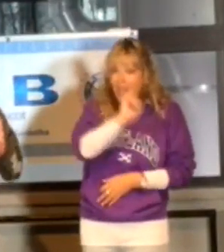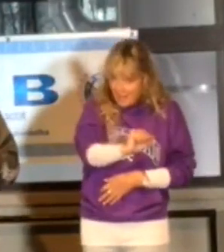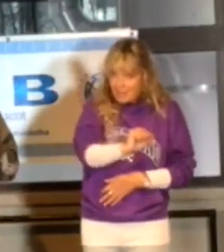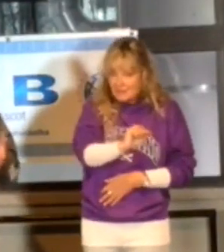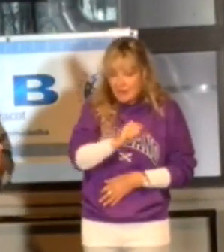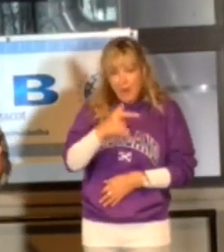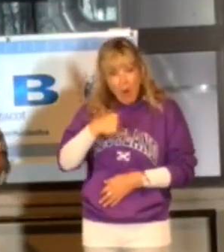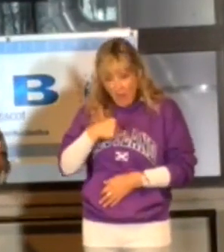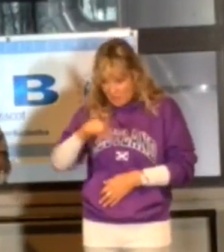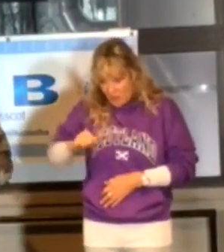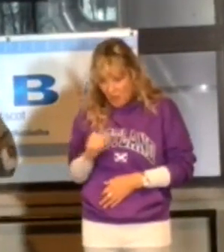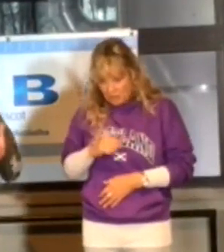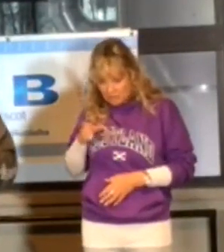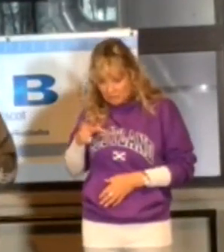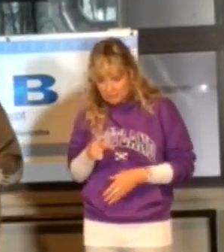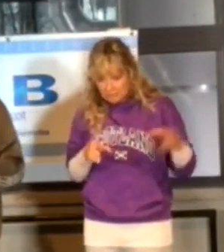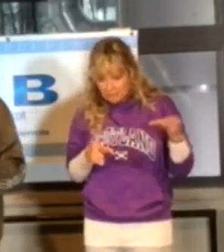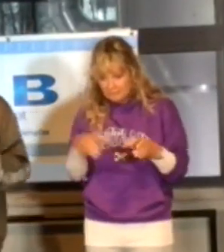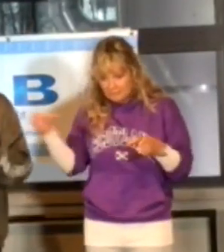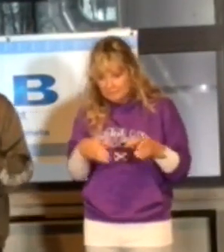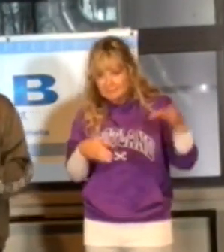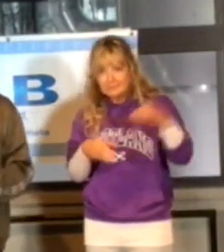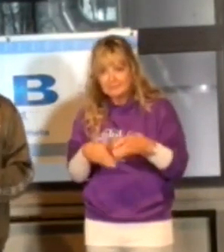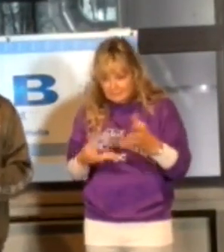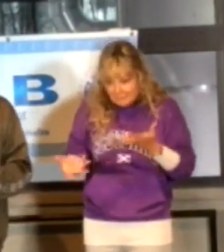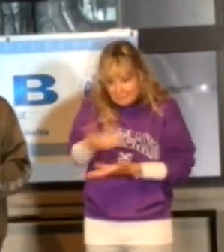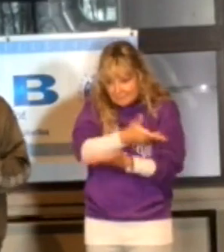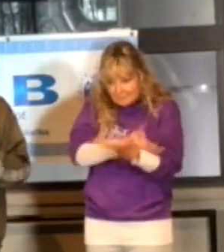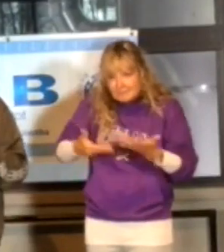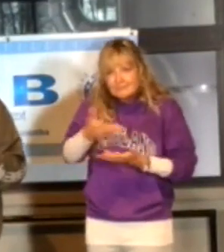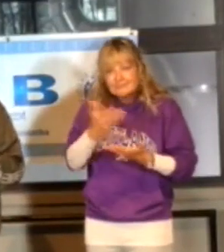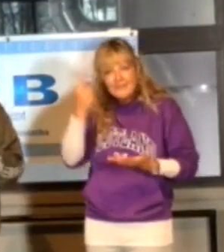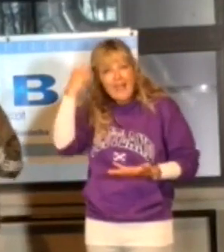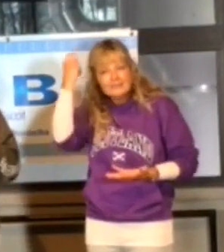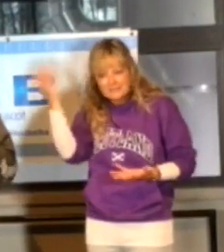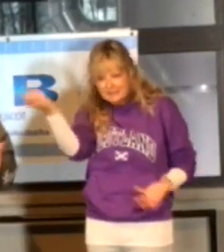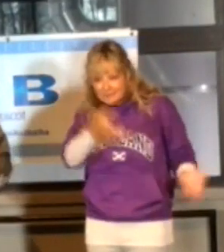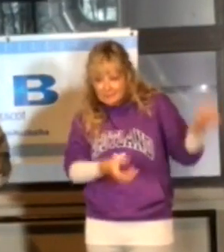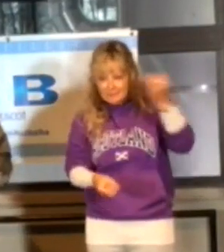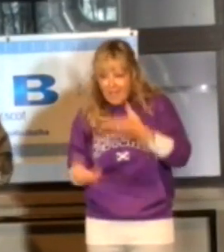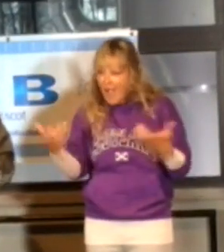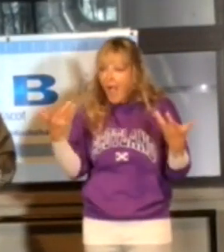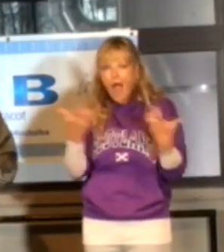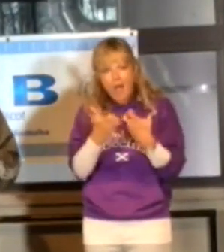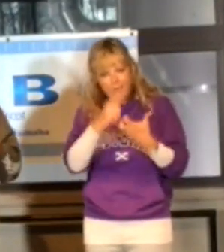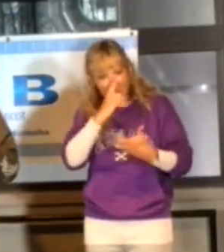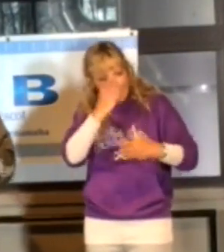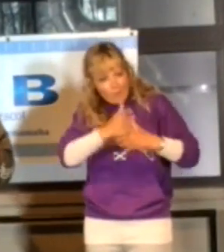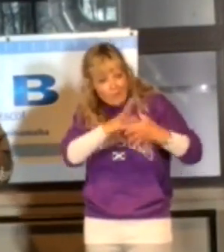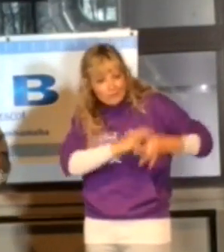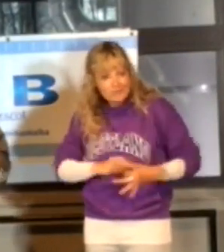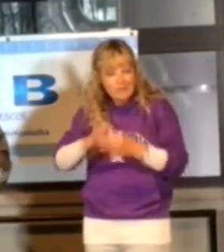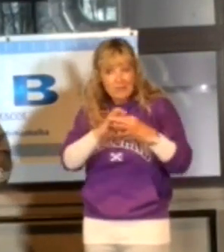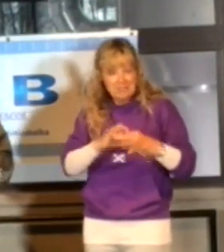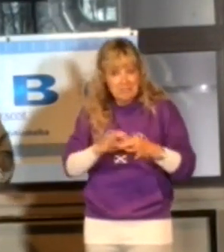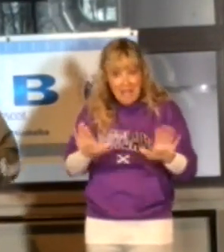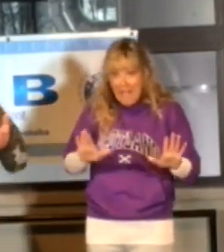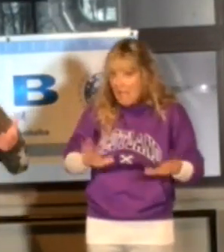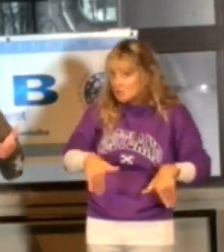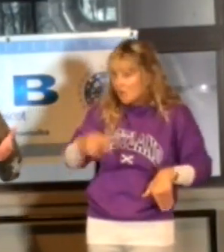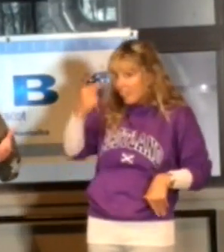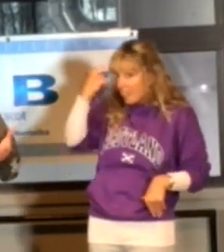coming together to share ideas, to build bridges, and to think of a way forward. I'm not sure if that's happened before. We've